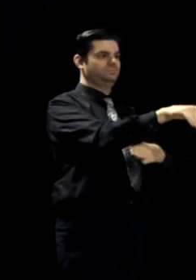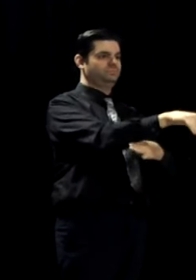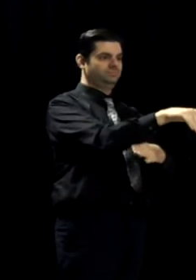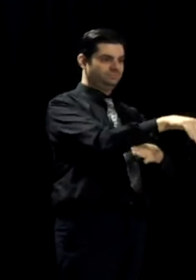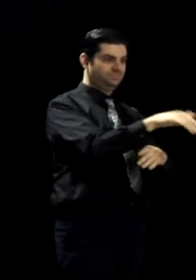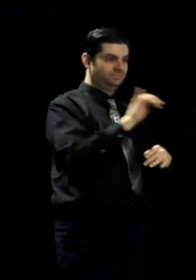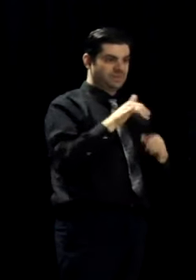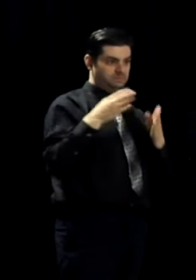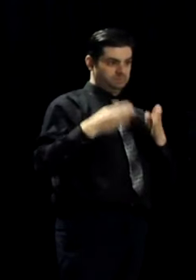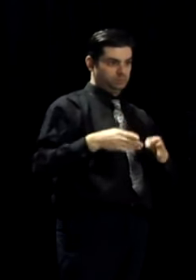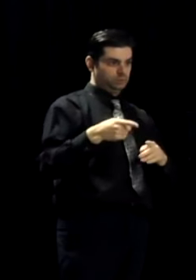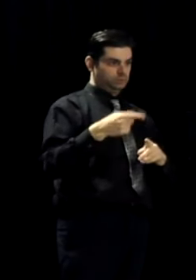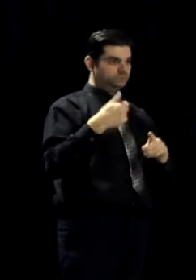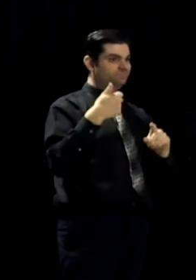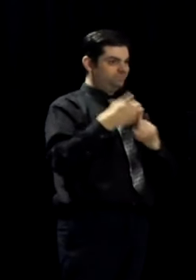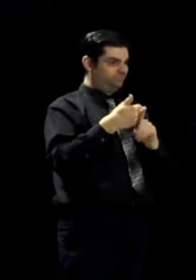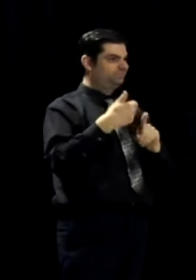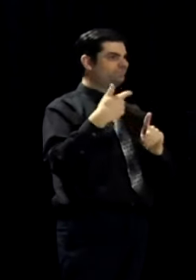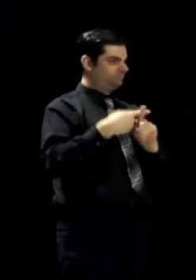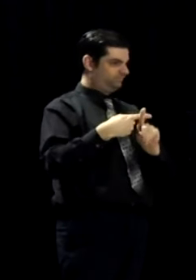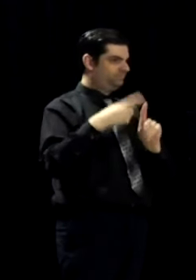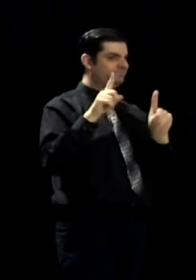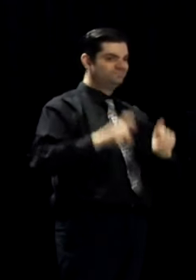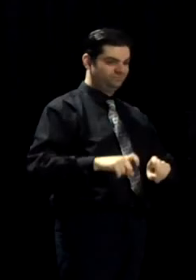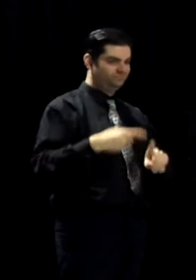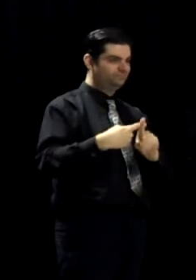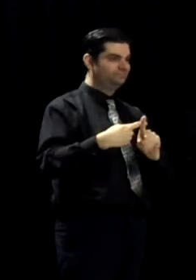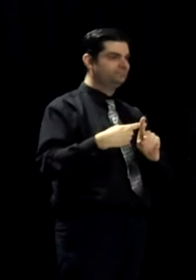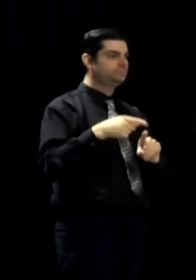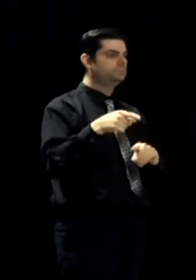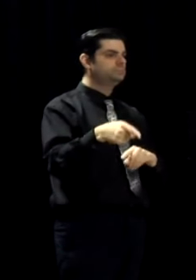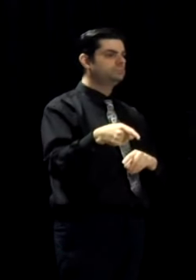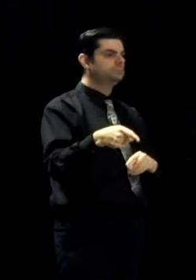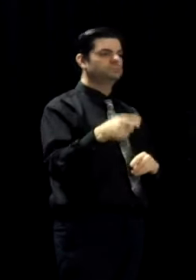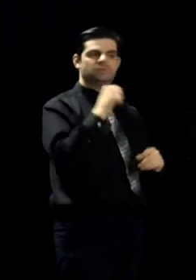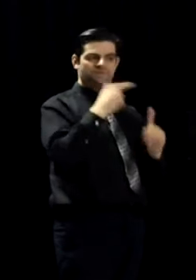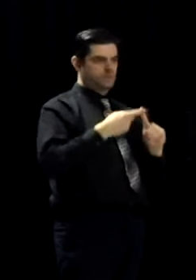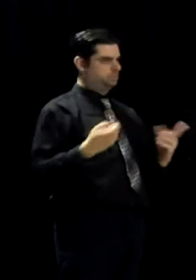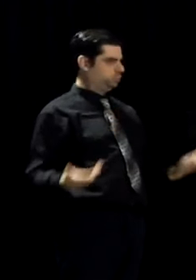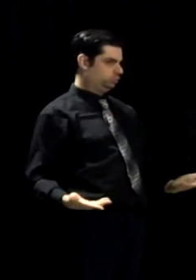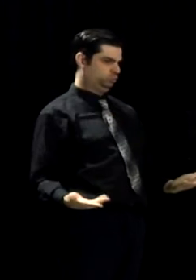for COVID-19. This individual is not a county resident, but was on that bus.